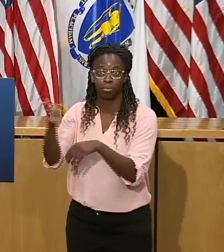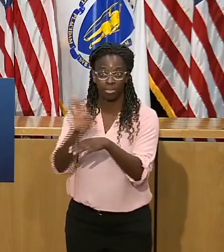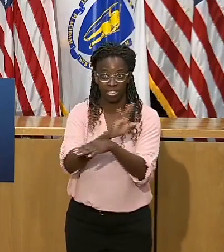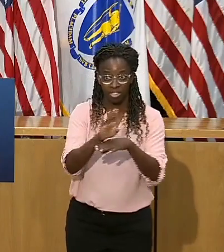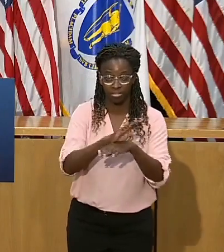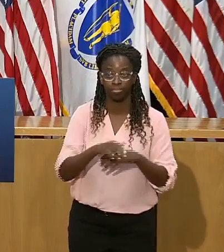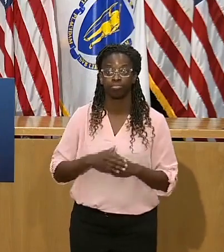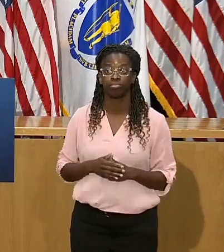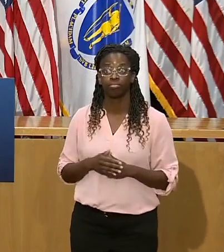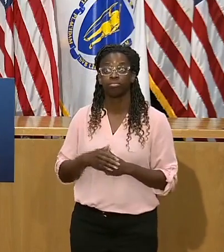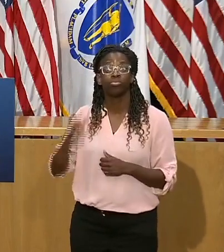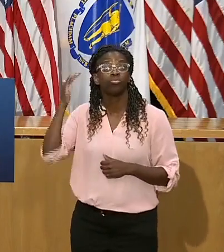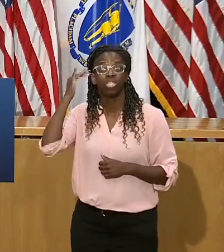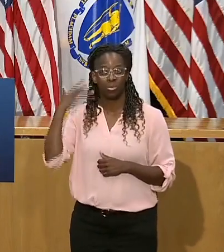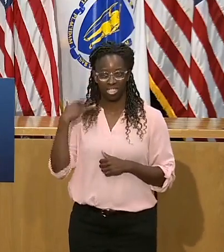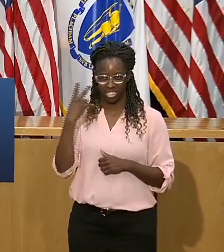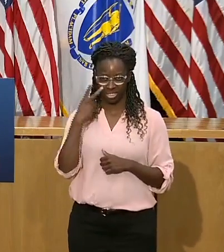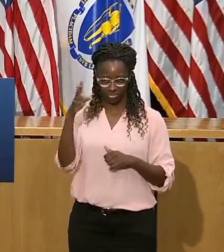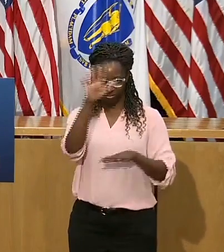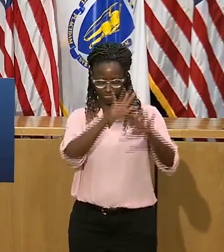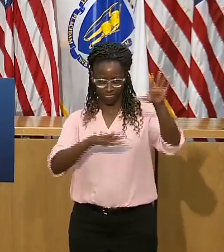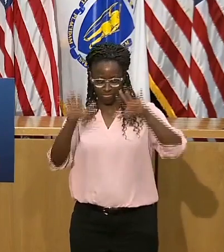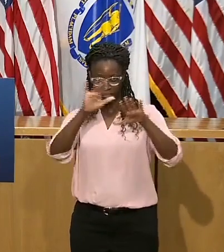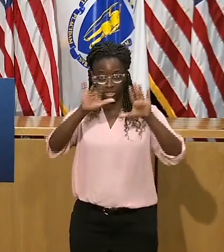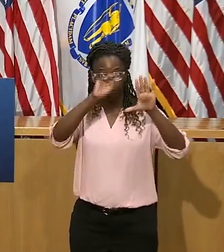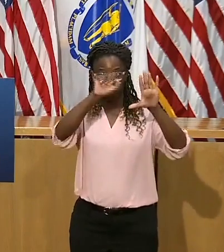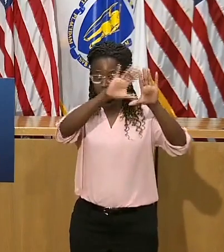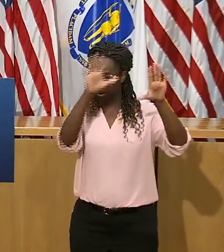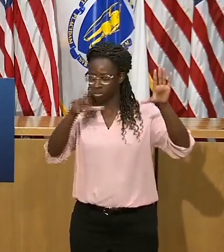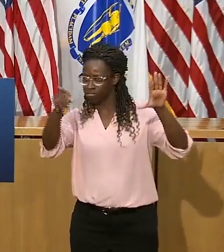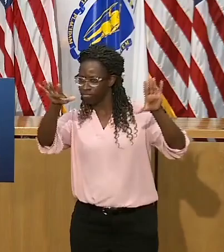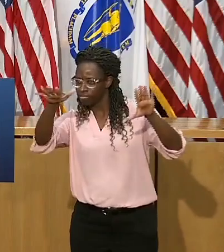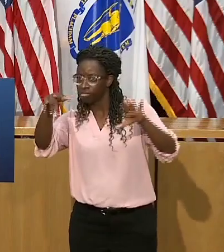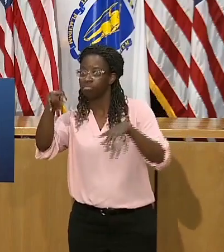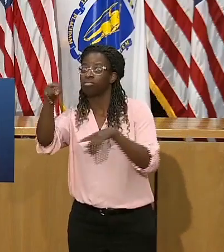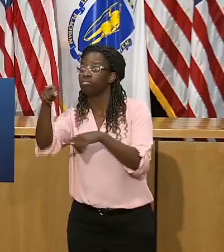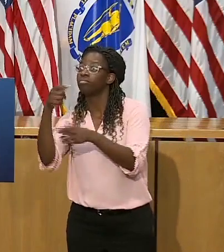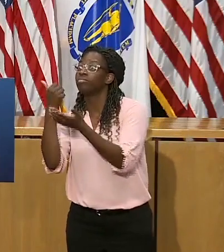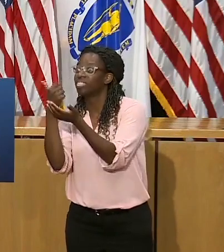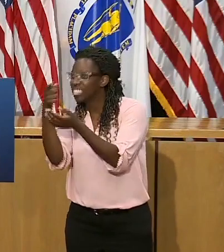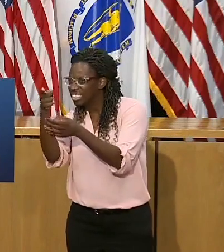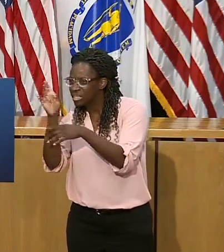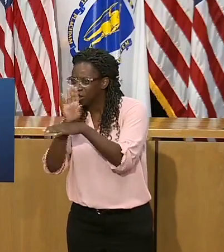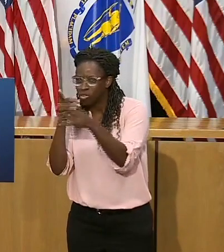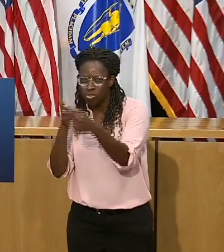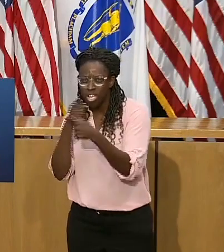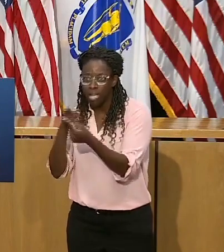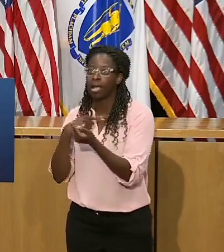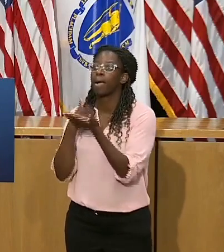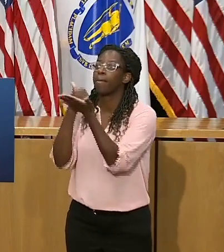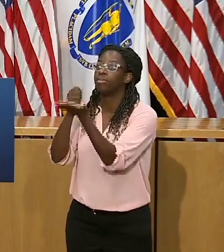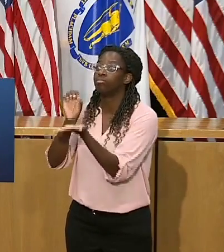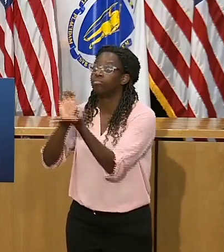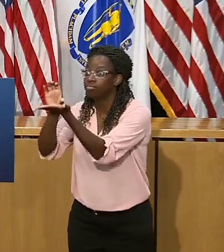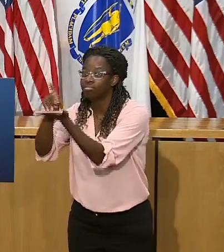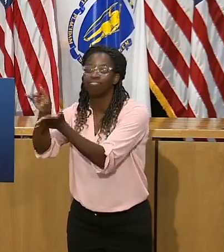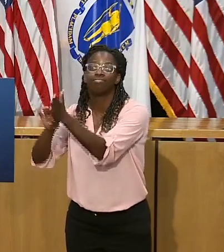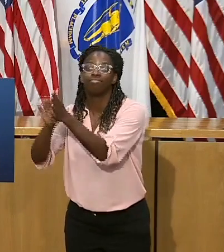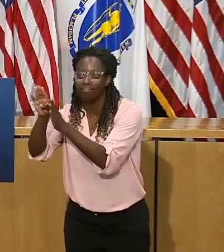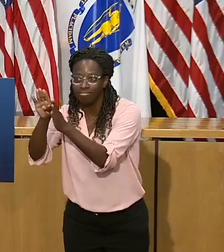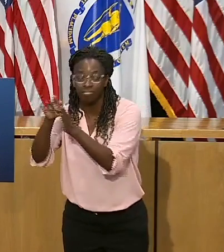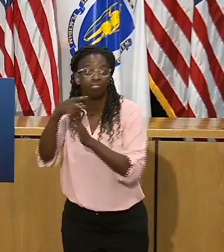of the Commonwealth growth that's already started to take place and hopefully kickstart it in other parts of the state as well.